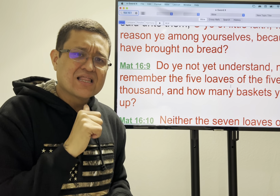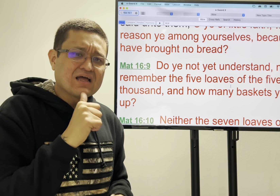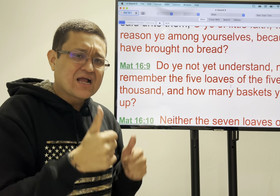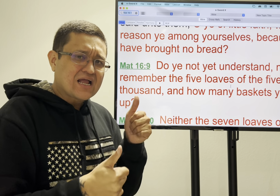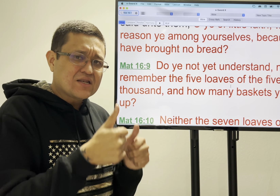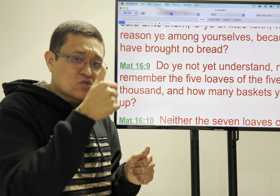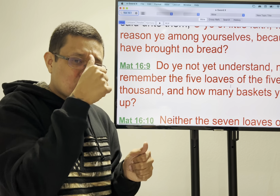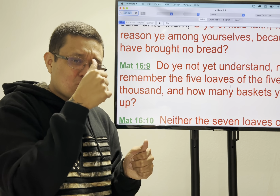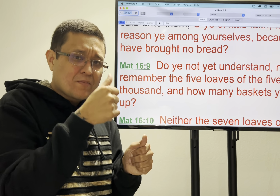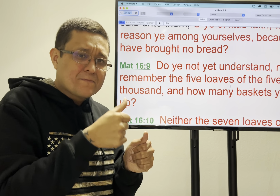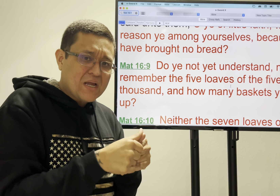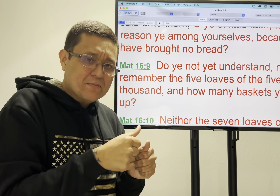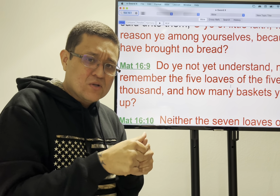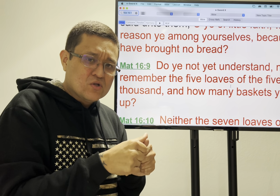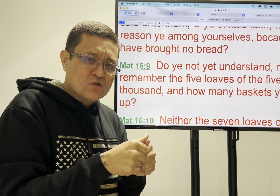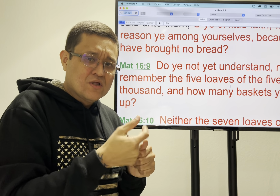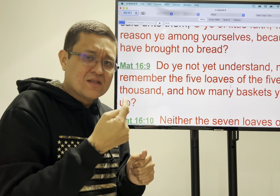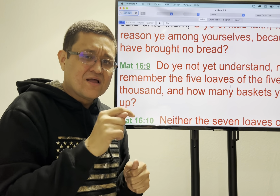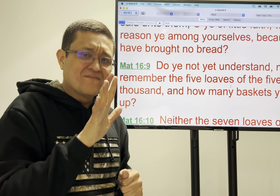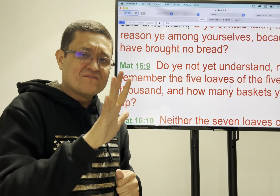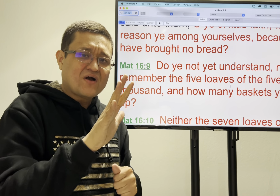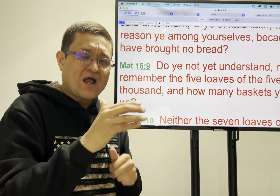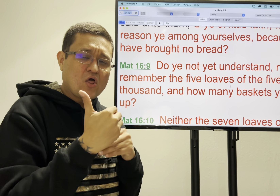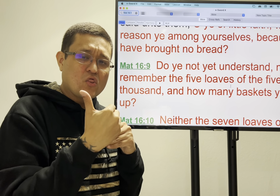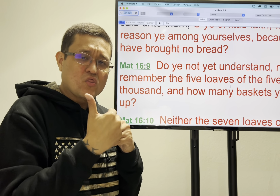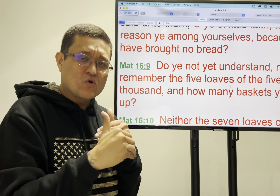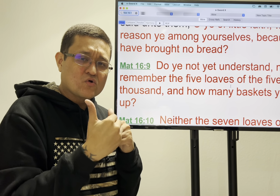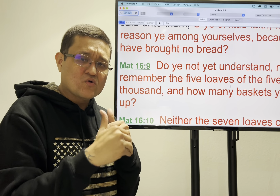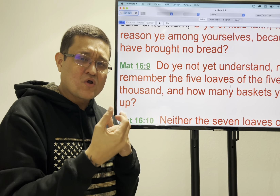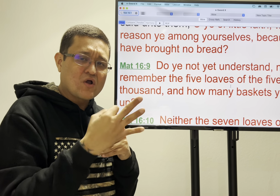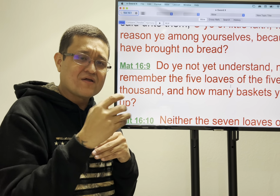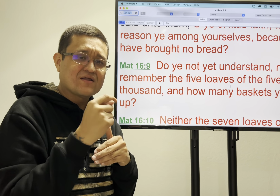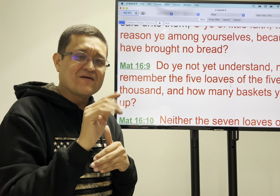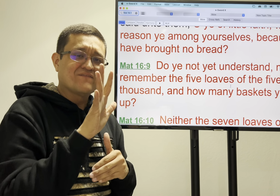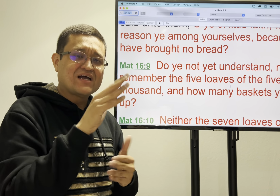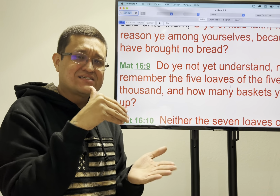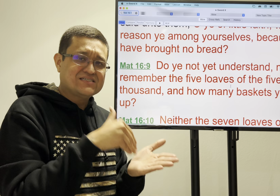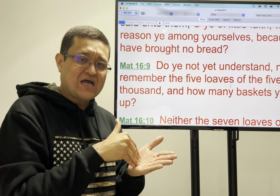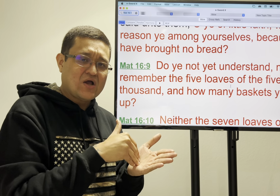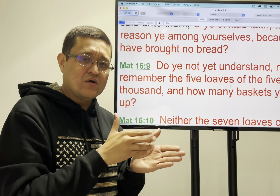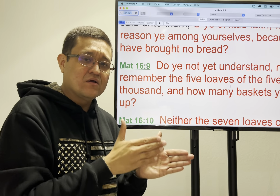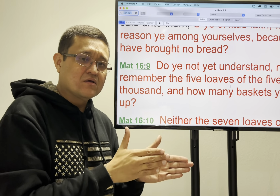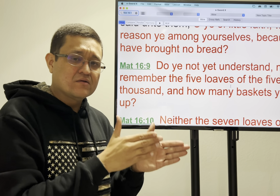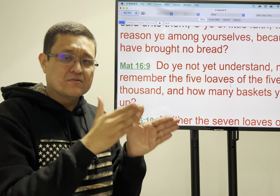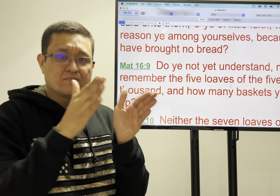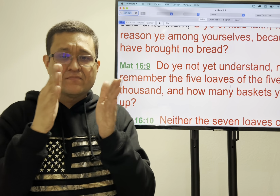Do you not yet understand, neither remember the 5 loaves of the